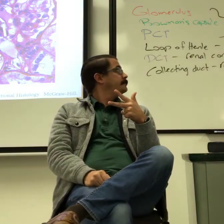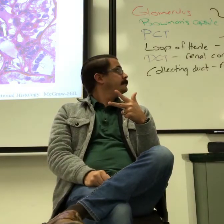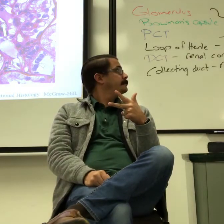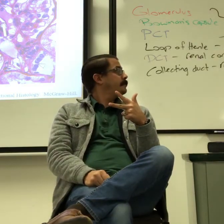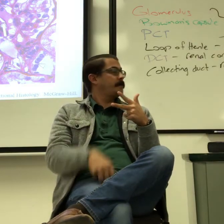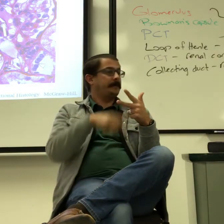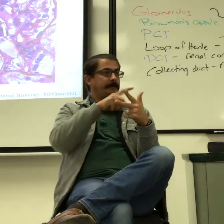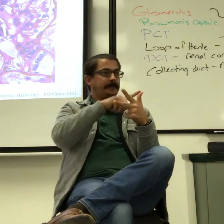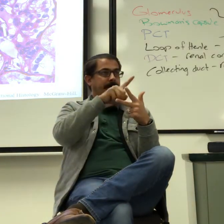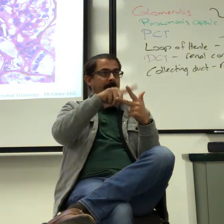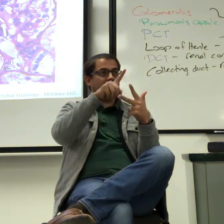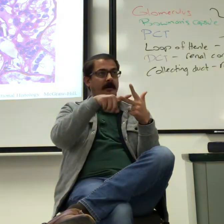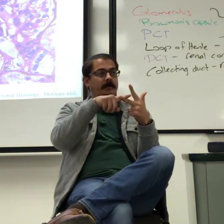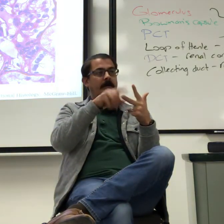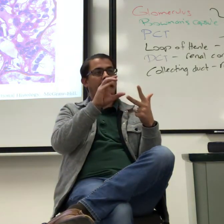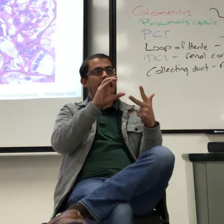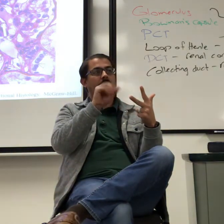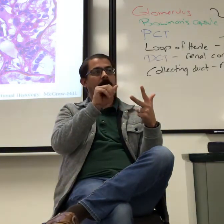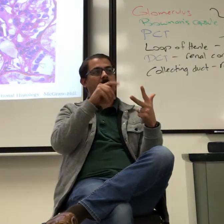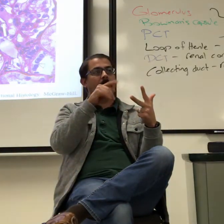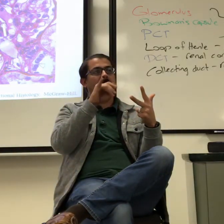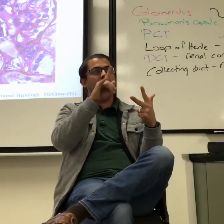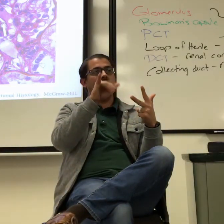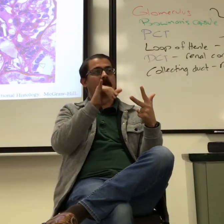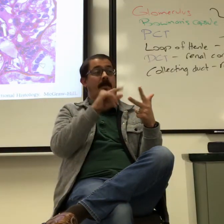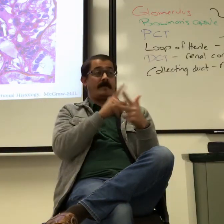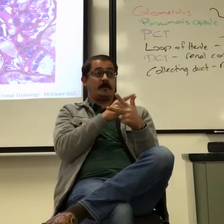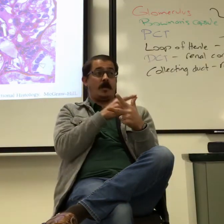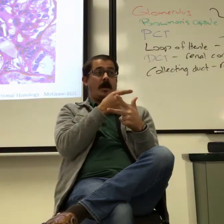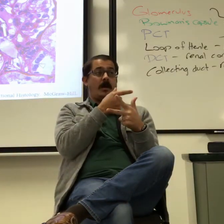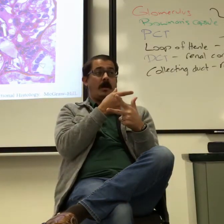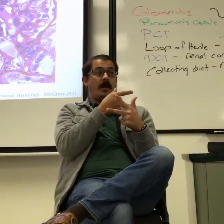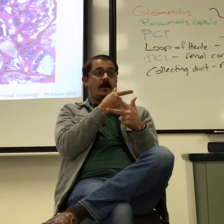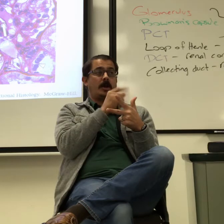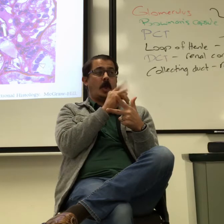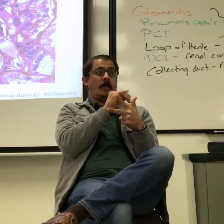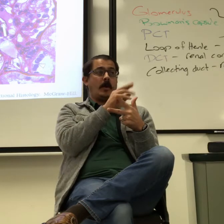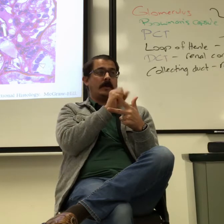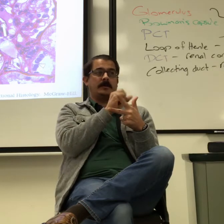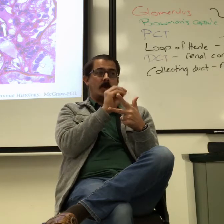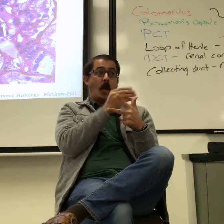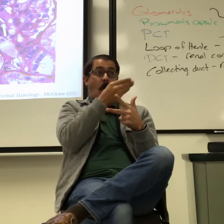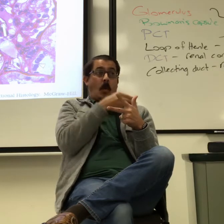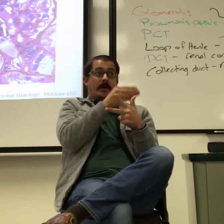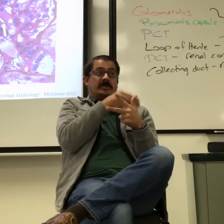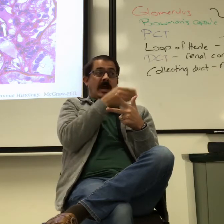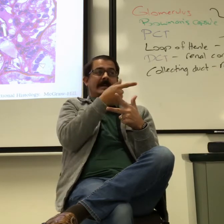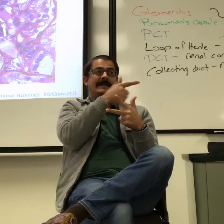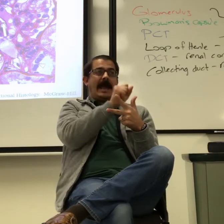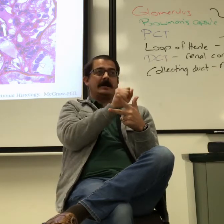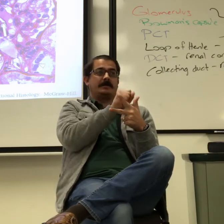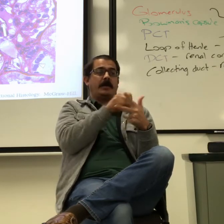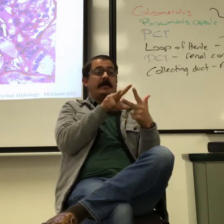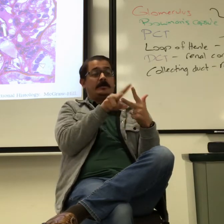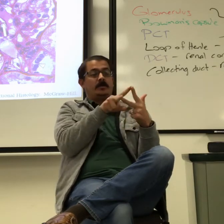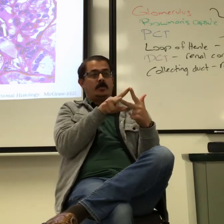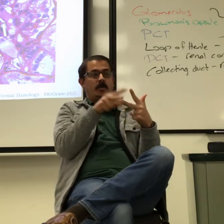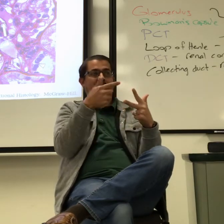All 3 of those are considered capillaries. Now the first one, glomerulus, no gas exchange, but you do see gas exchange in the